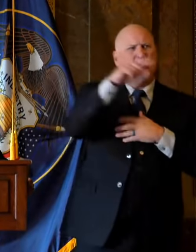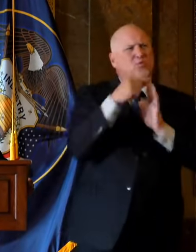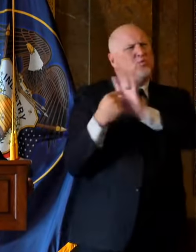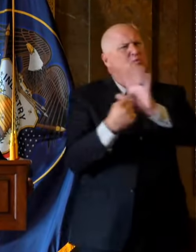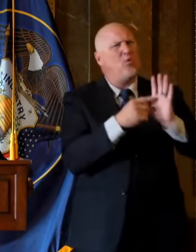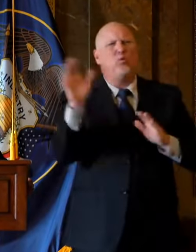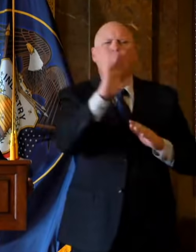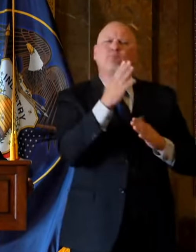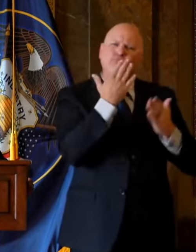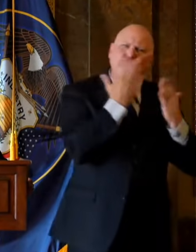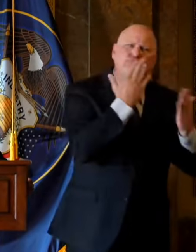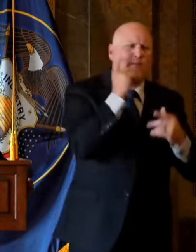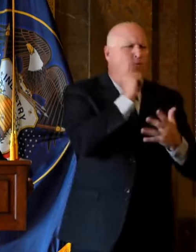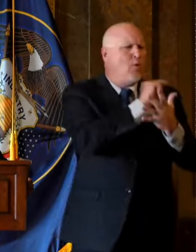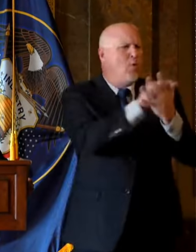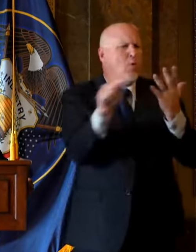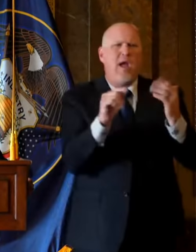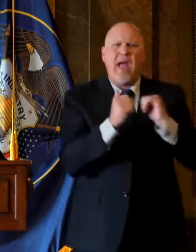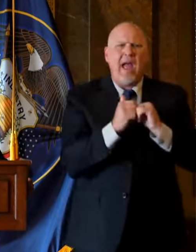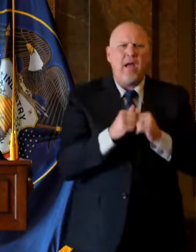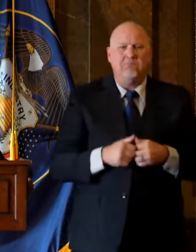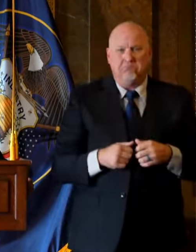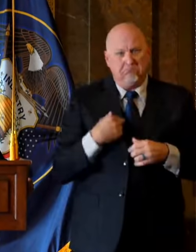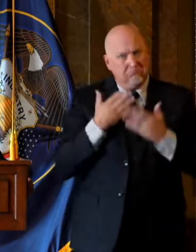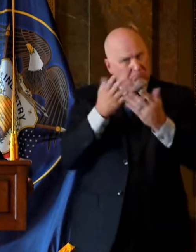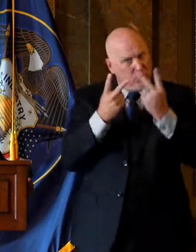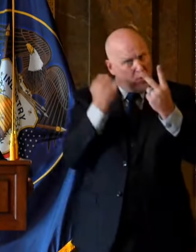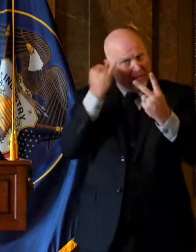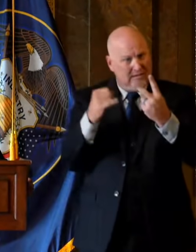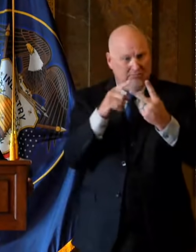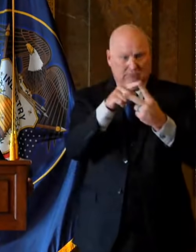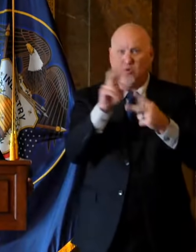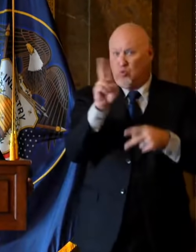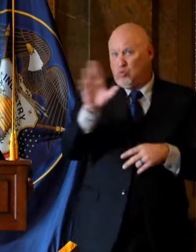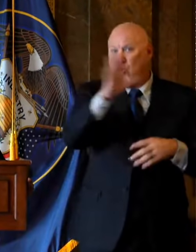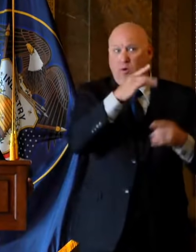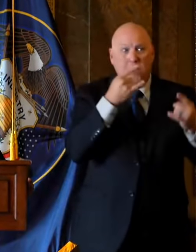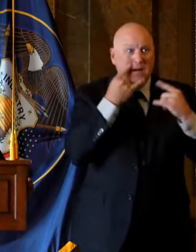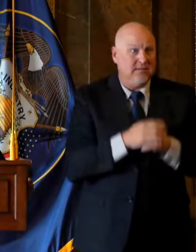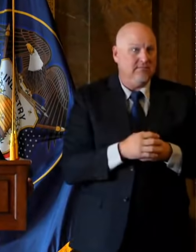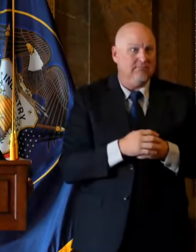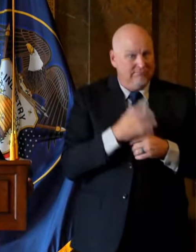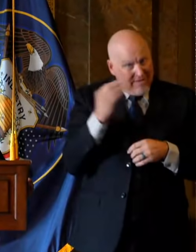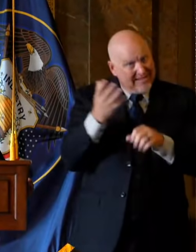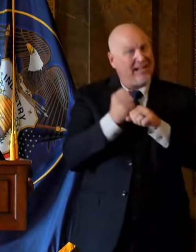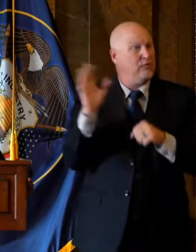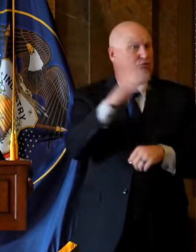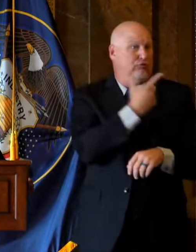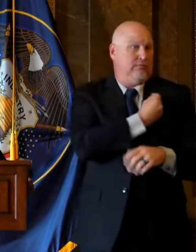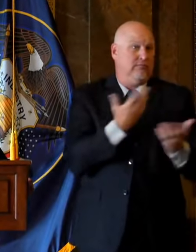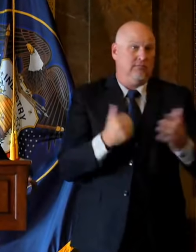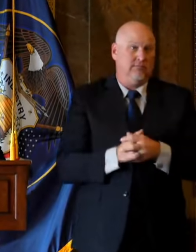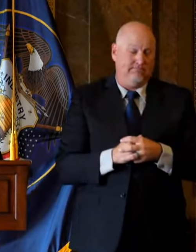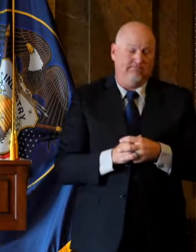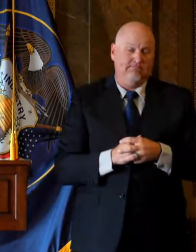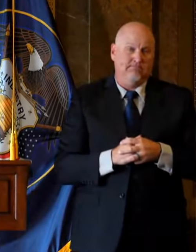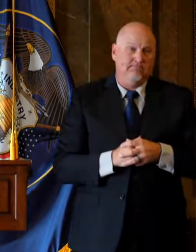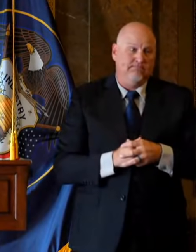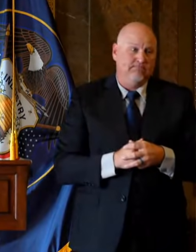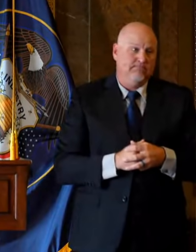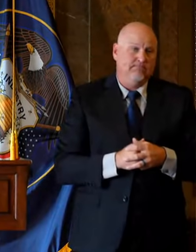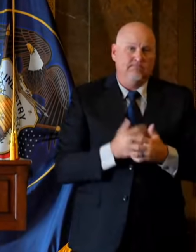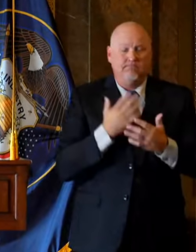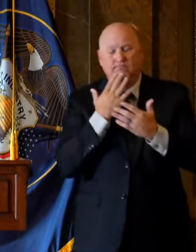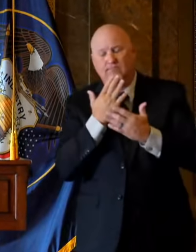up to stop the spread of COVID-19. And after you've put on your mask, get vaccinated if you haven't already done so. Thank you.